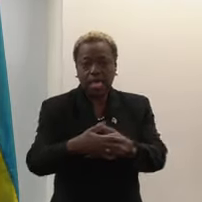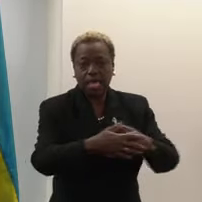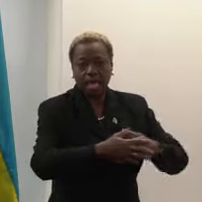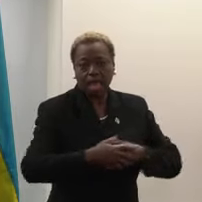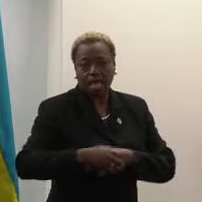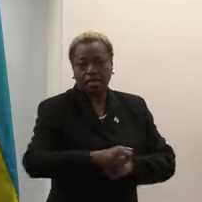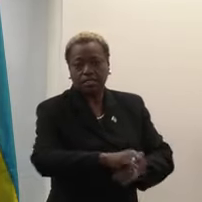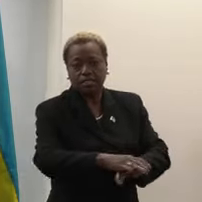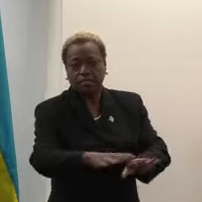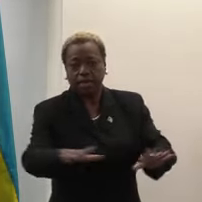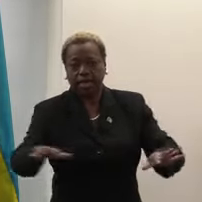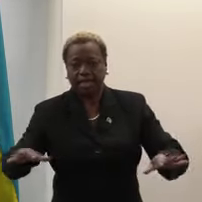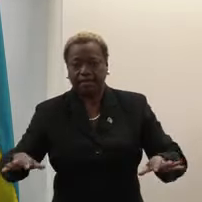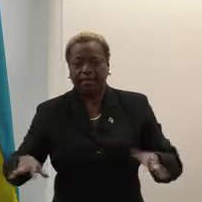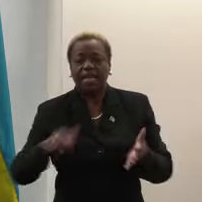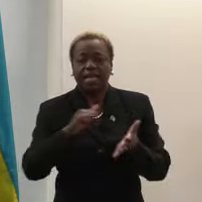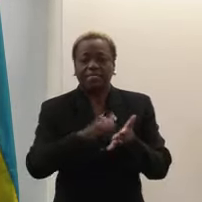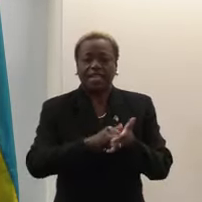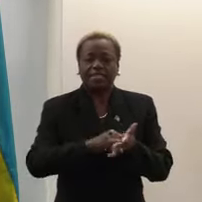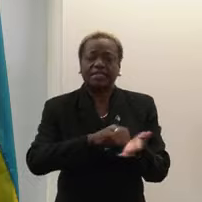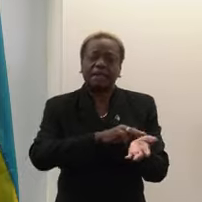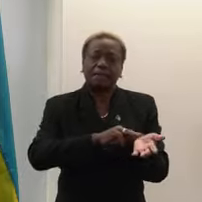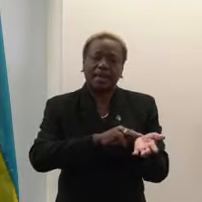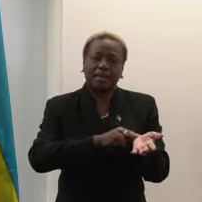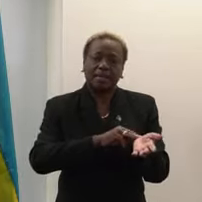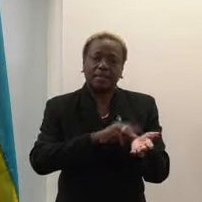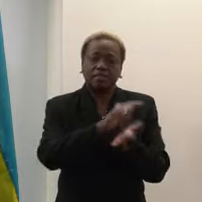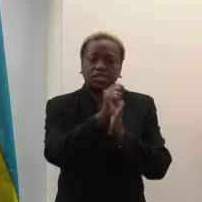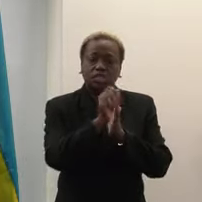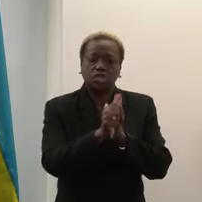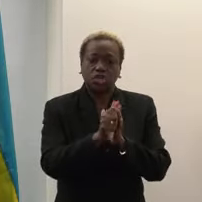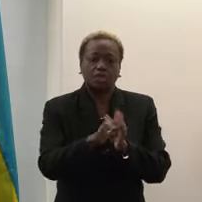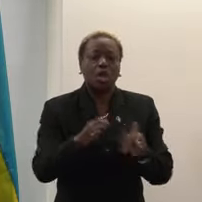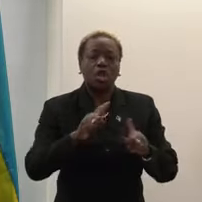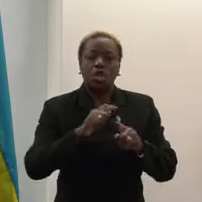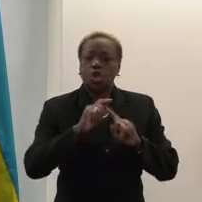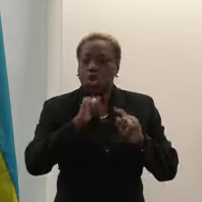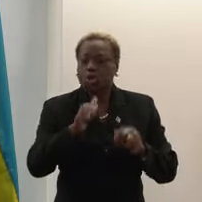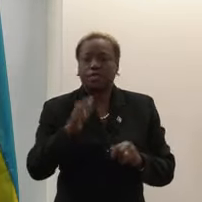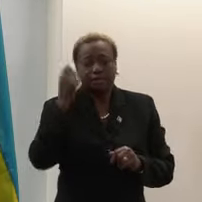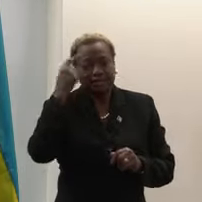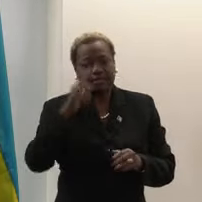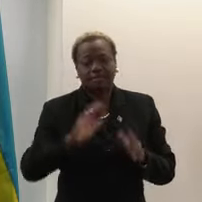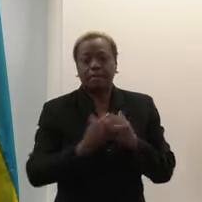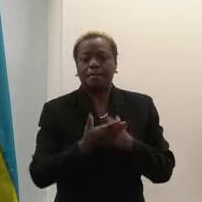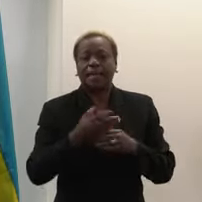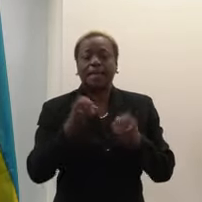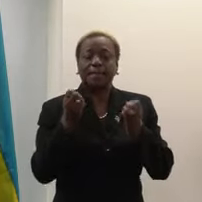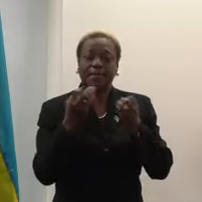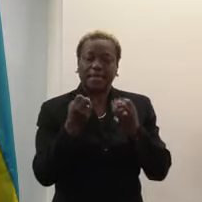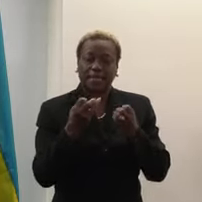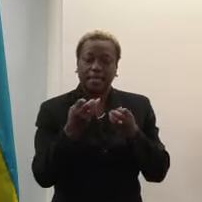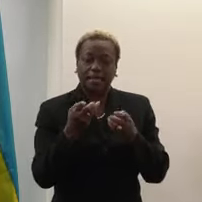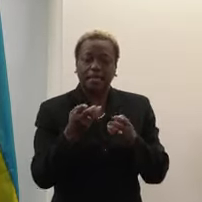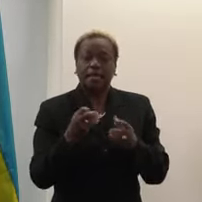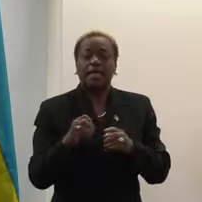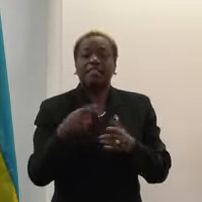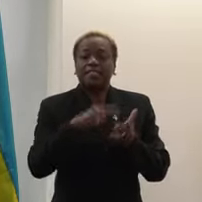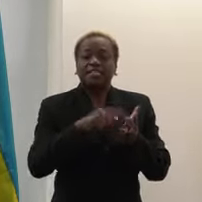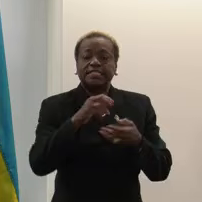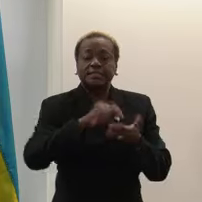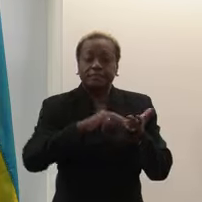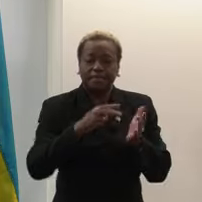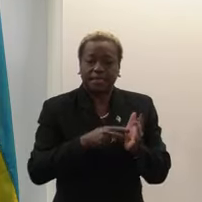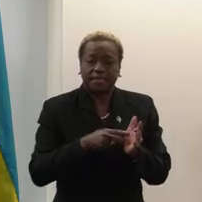spread is a medical term not understood by many. And to put it in everyday language, this